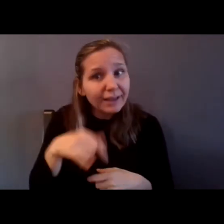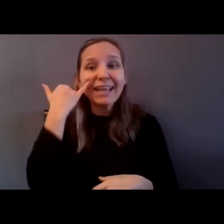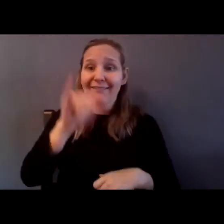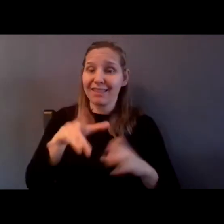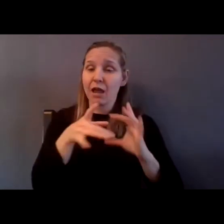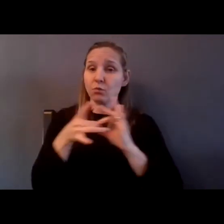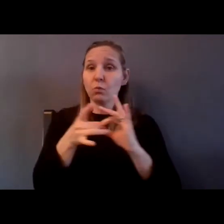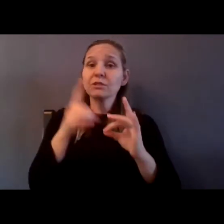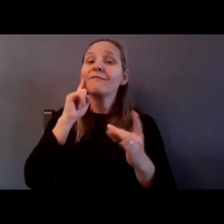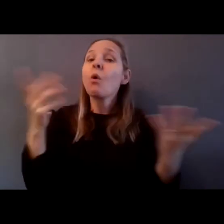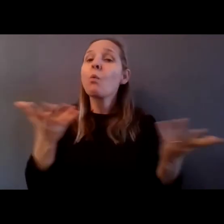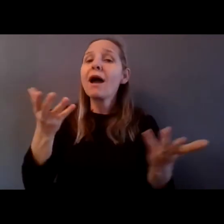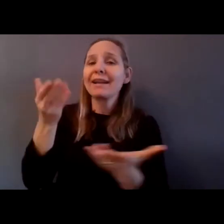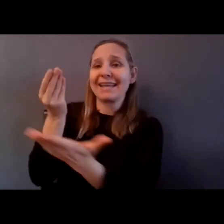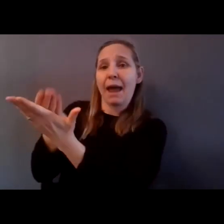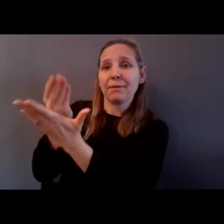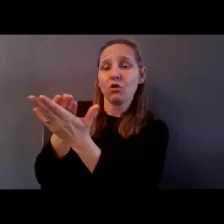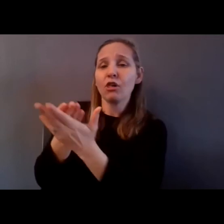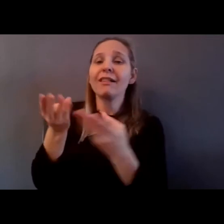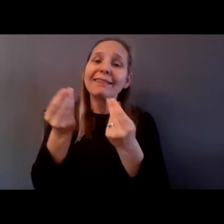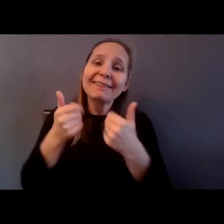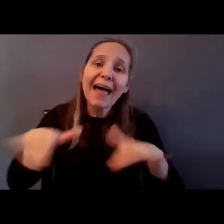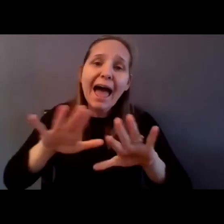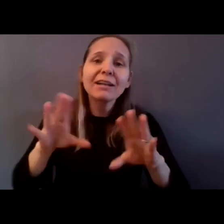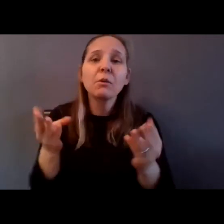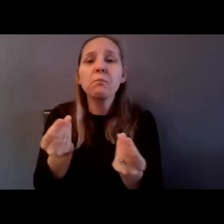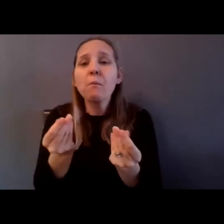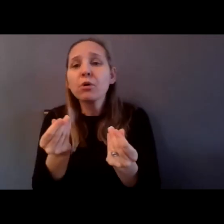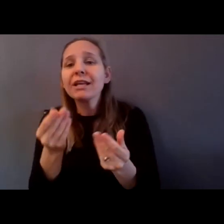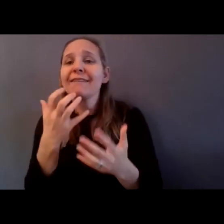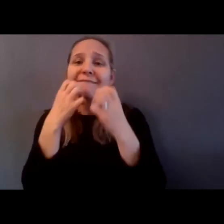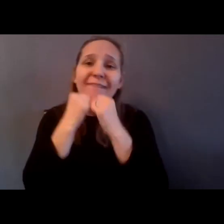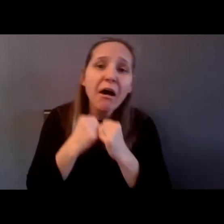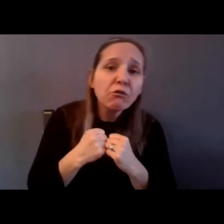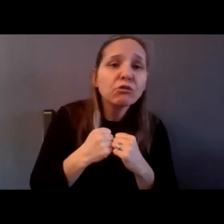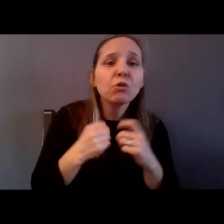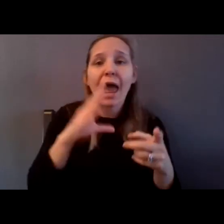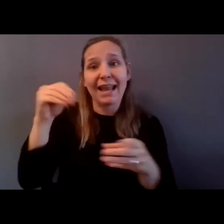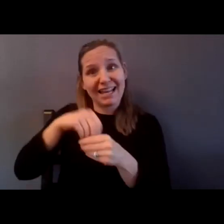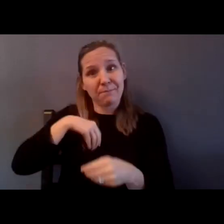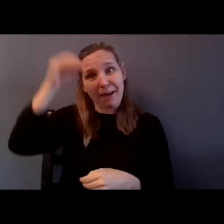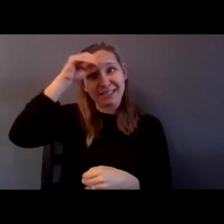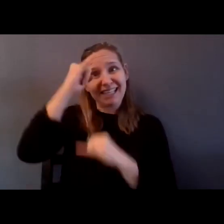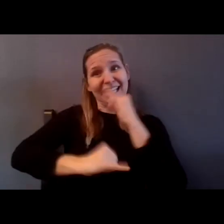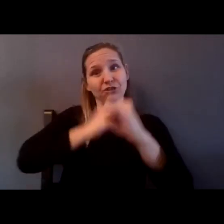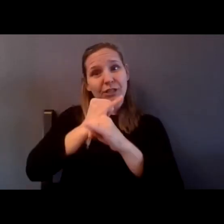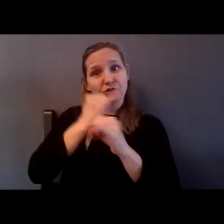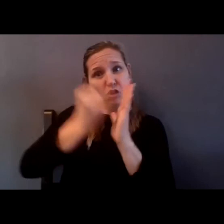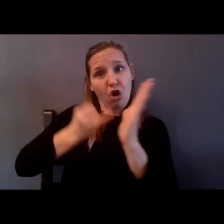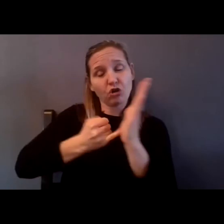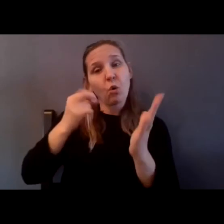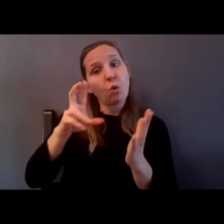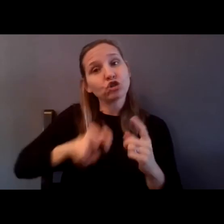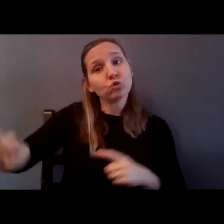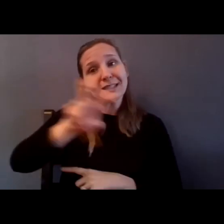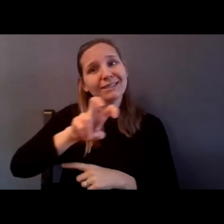mobile capital, land and property value, and in my opinion, an international art market or even the tourism industry, then